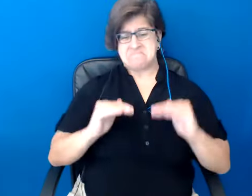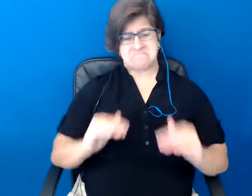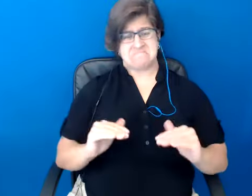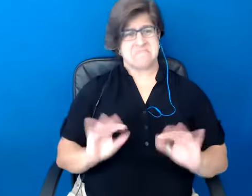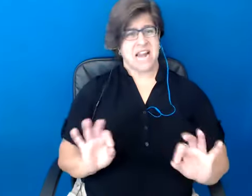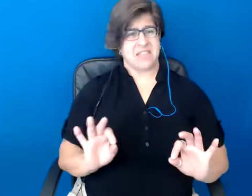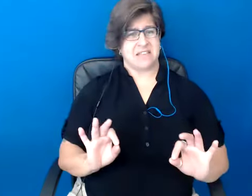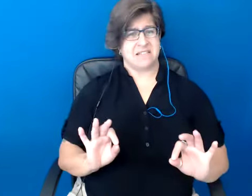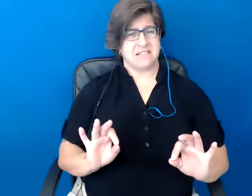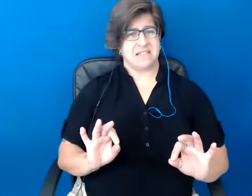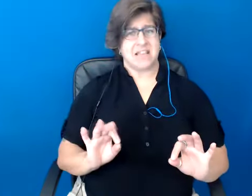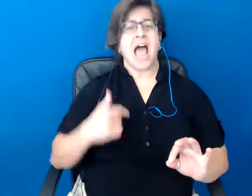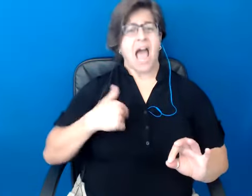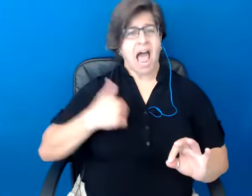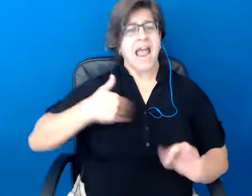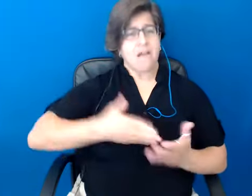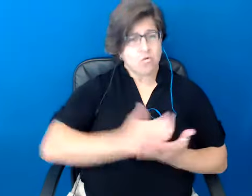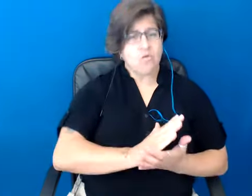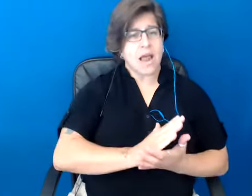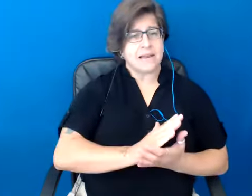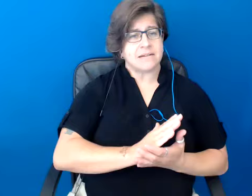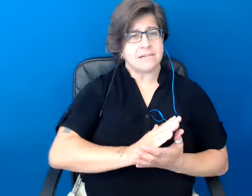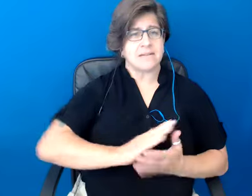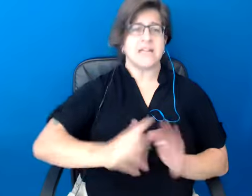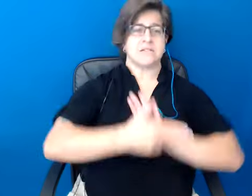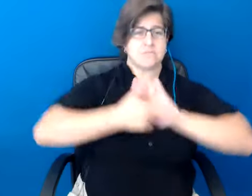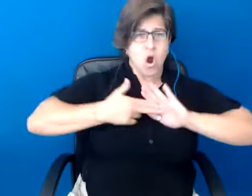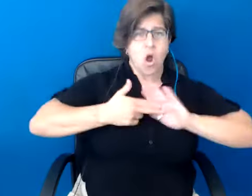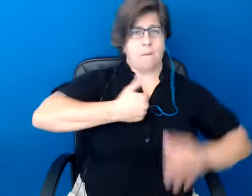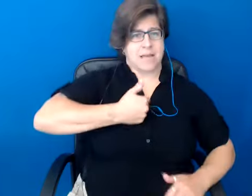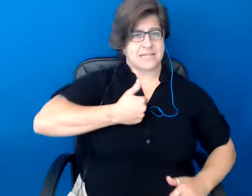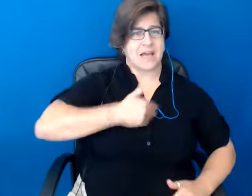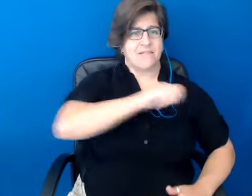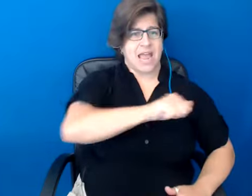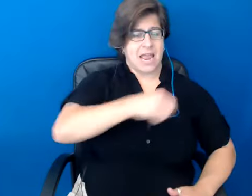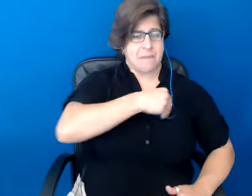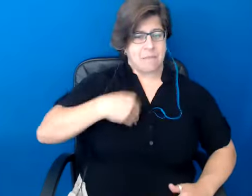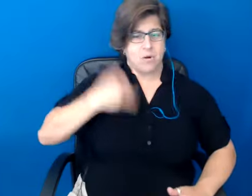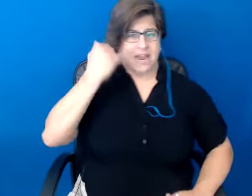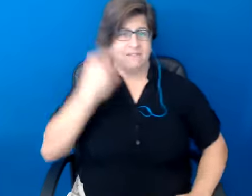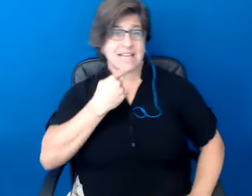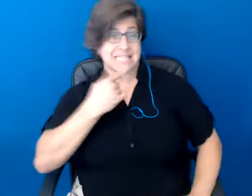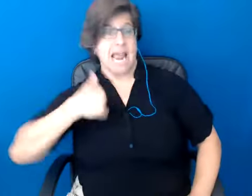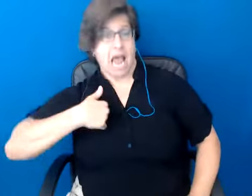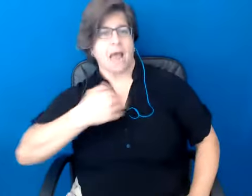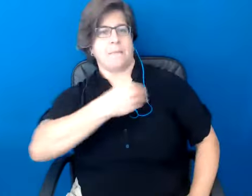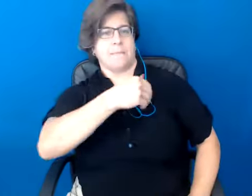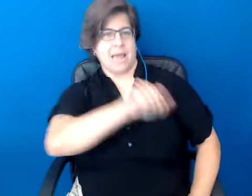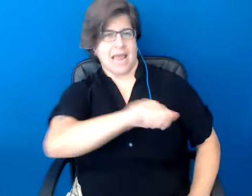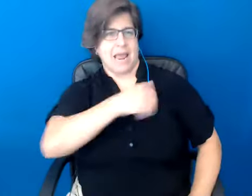Membership, the bar is kind of low. It says I have a right to be an AA member if I say so. And then I